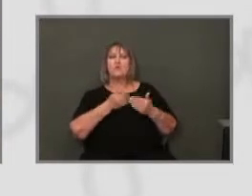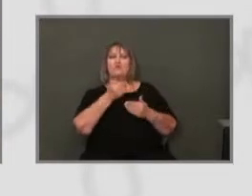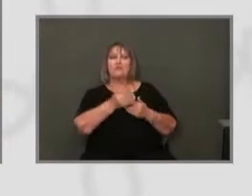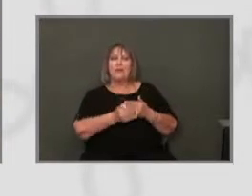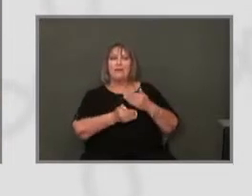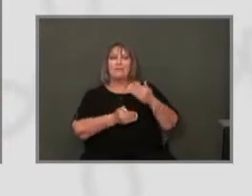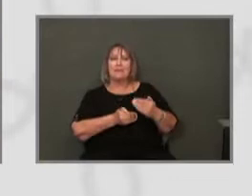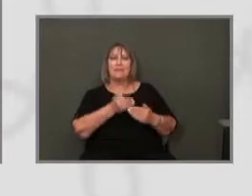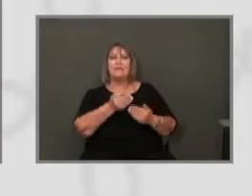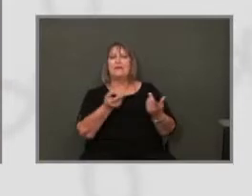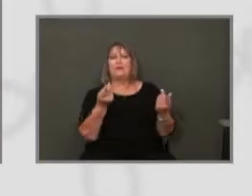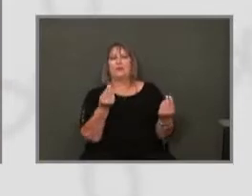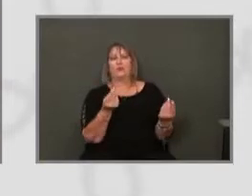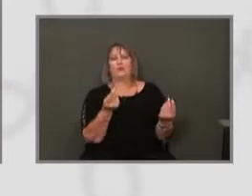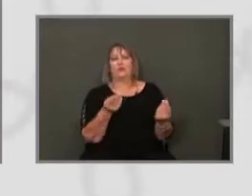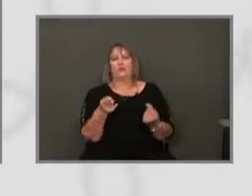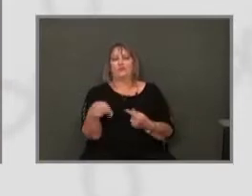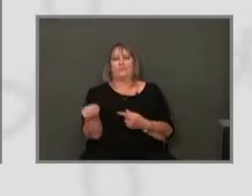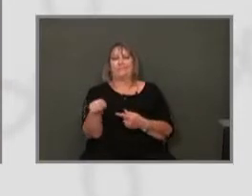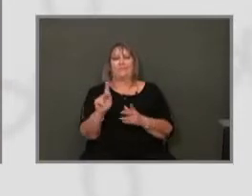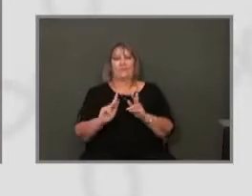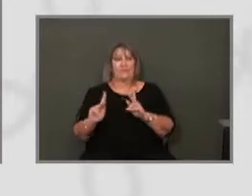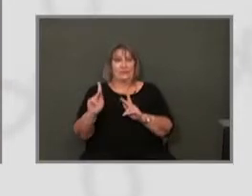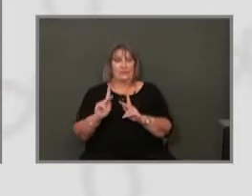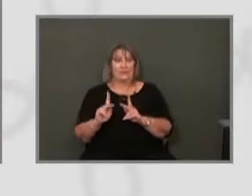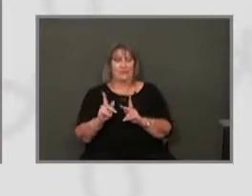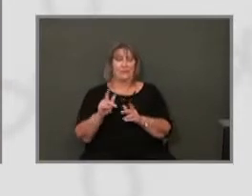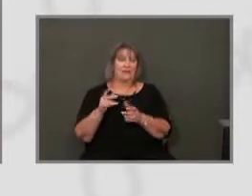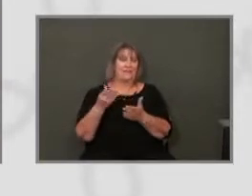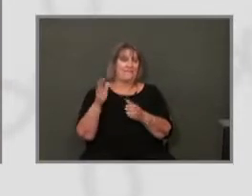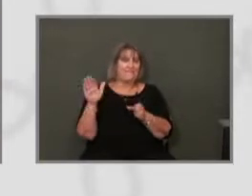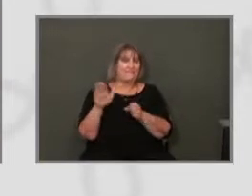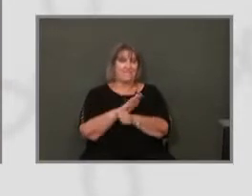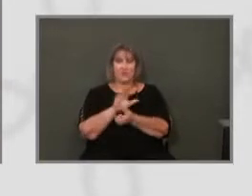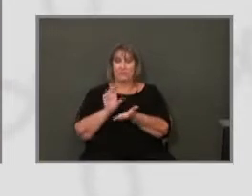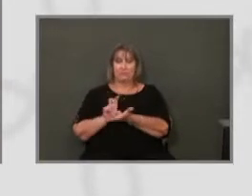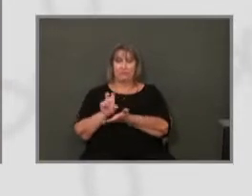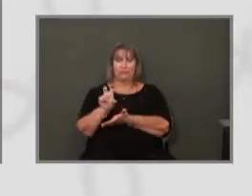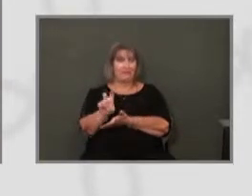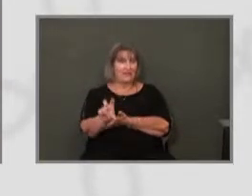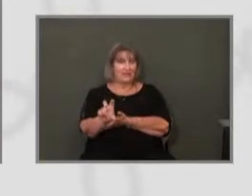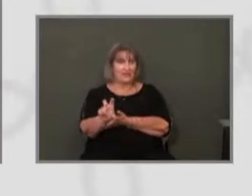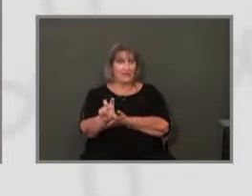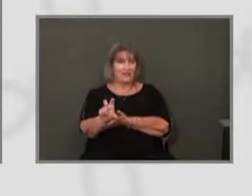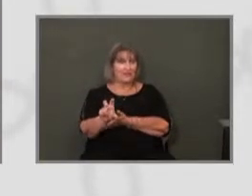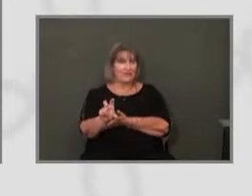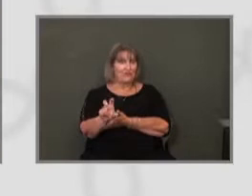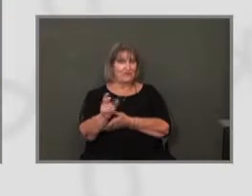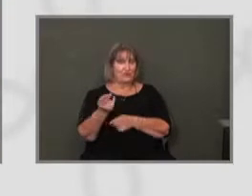these individuals. But funding that completely forevermore within the general fund